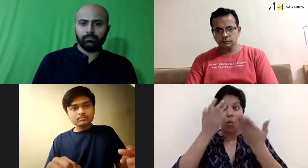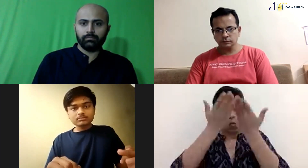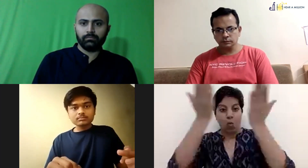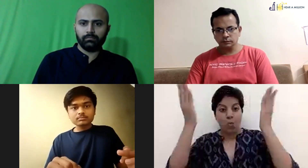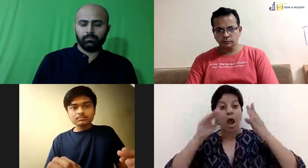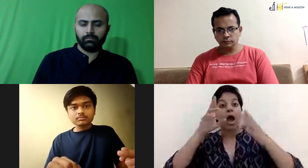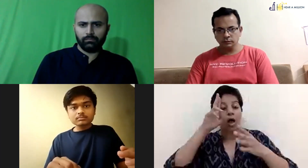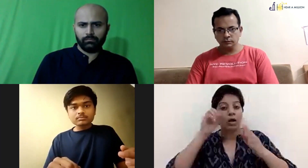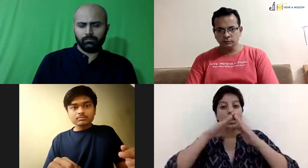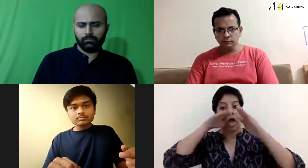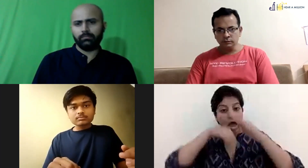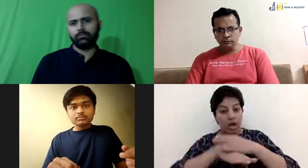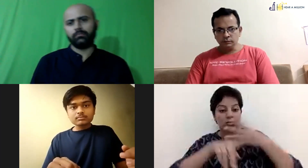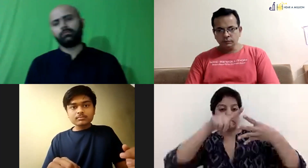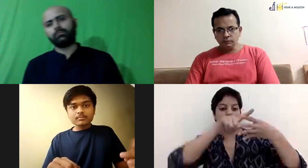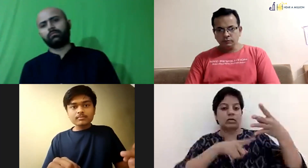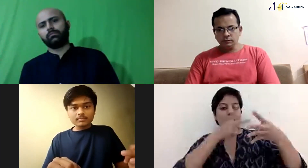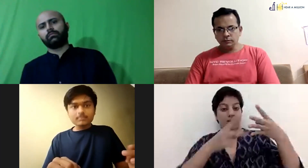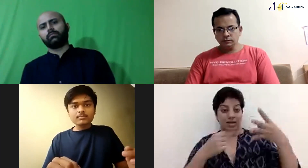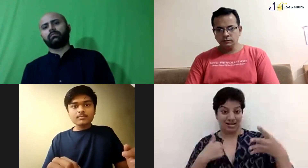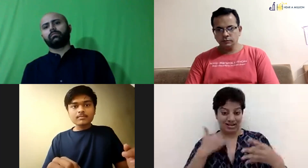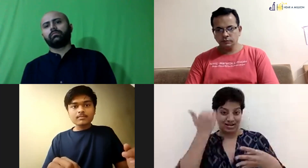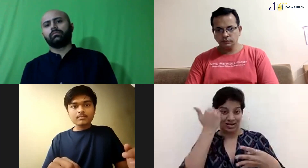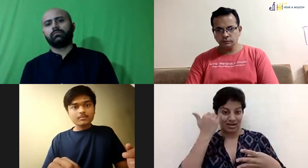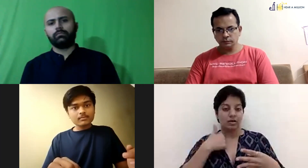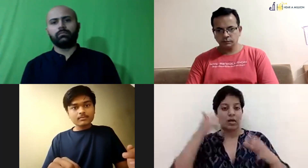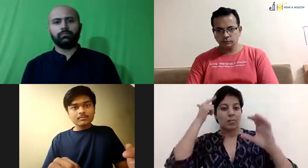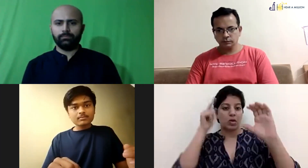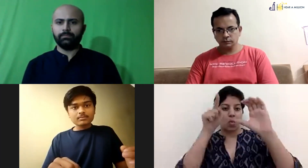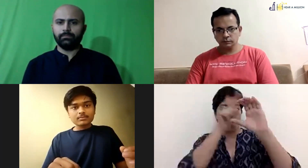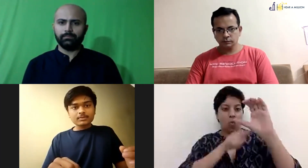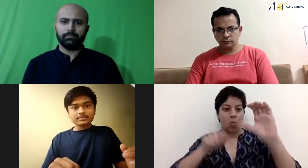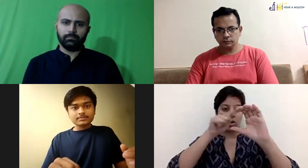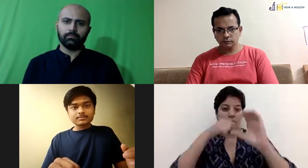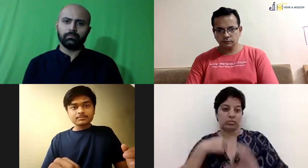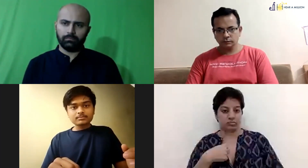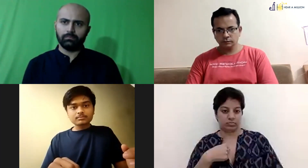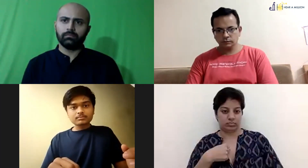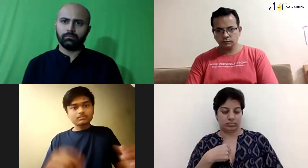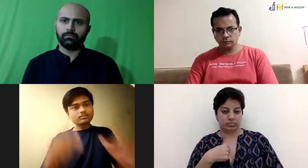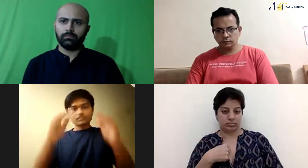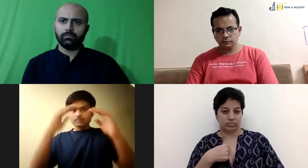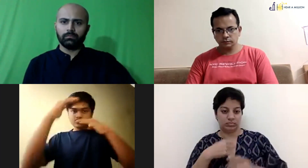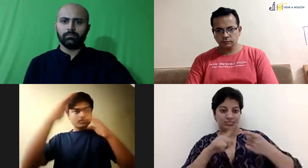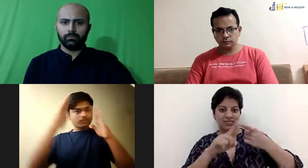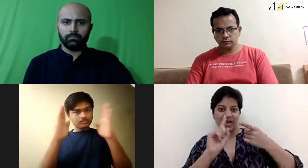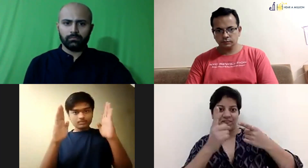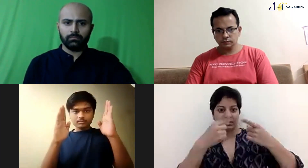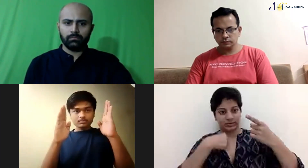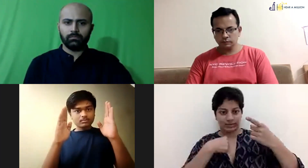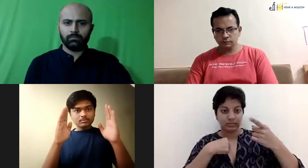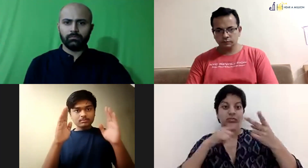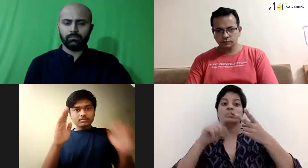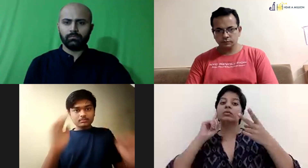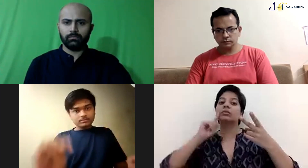categories. So in Usher syndrome, we have four different categories with Ravneet that my related with